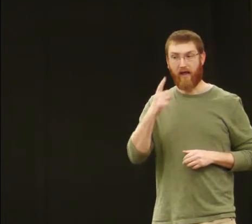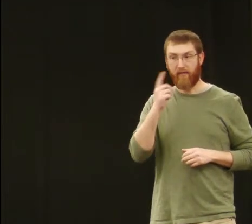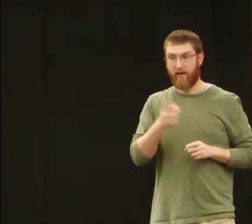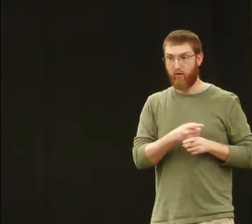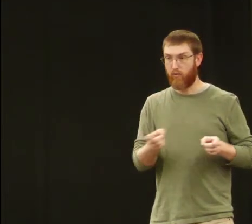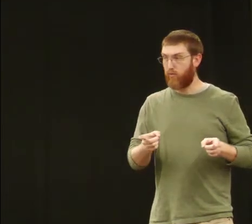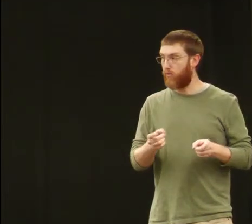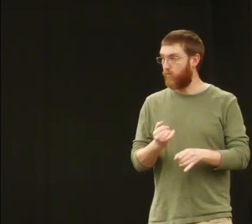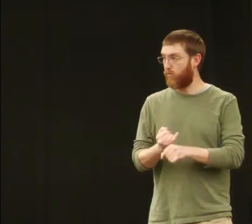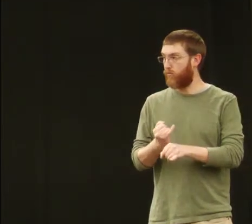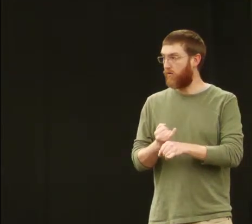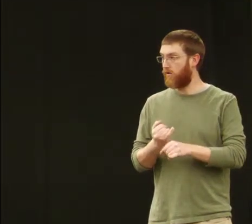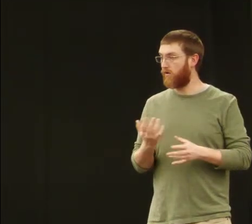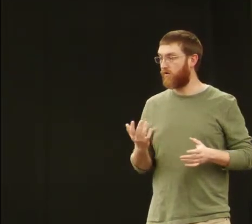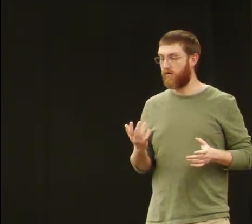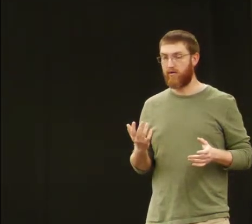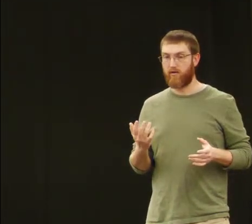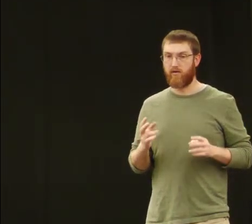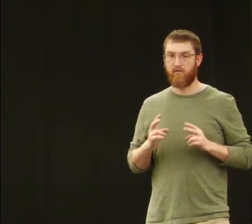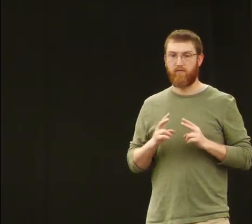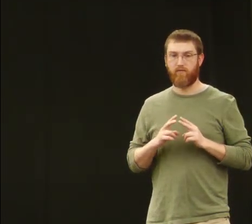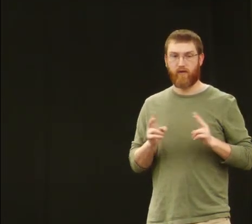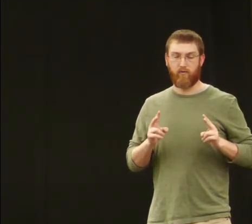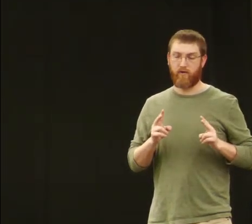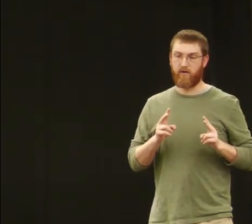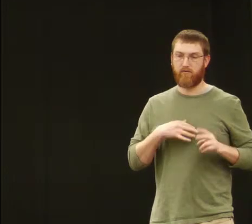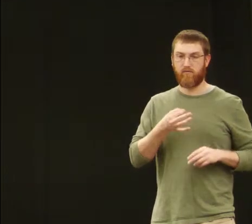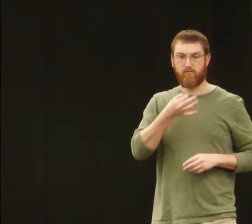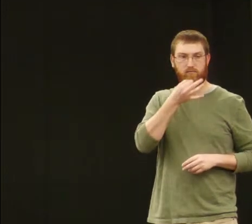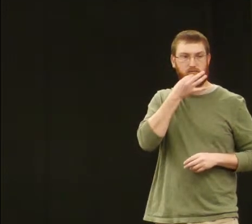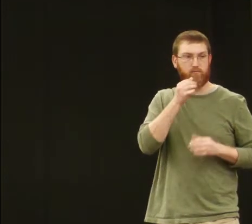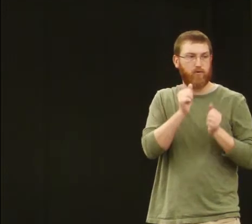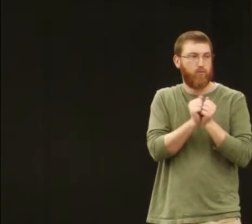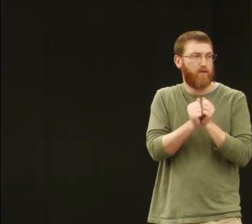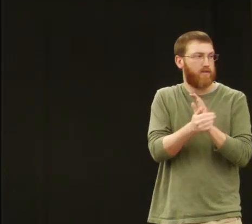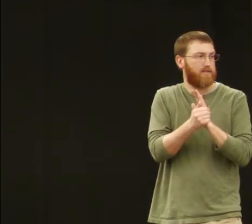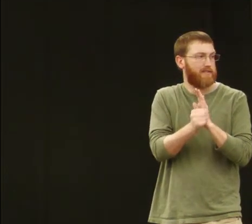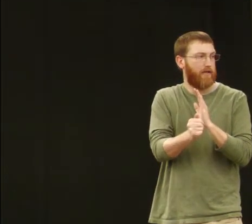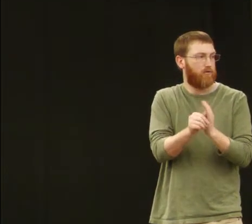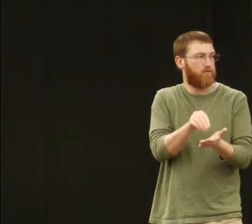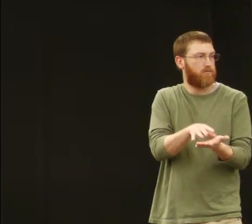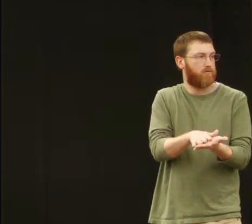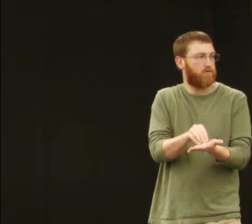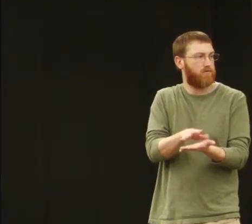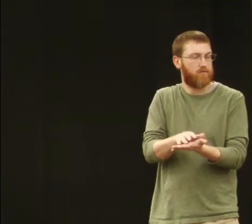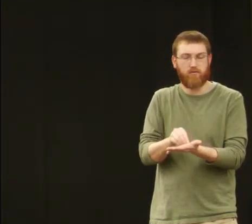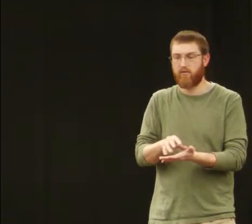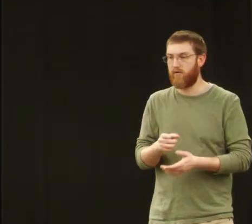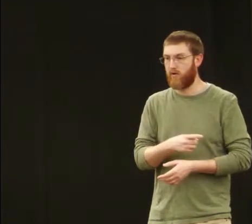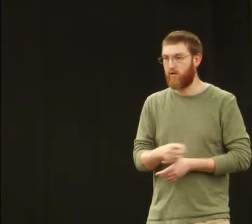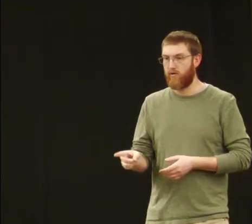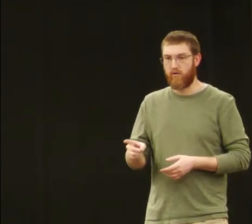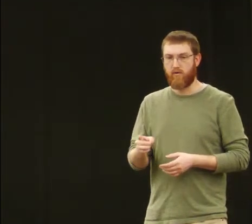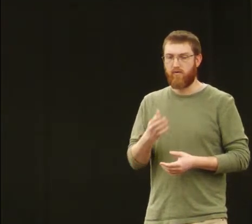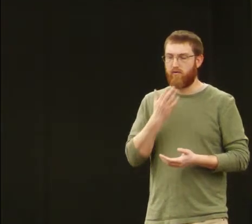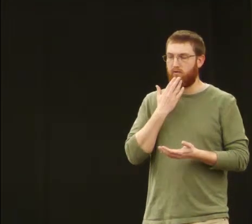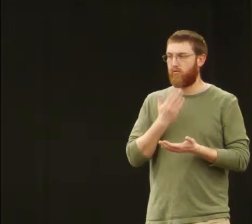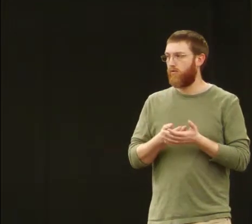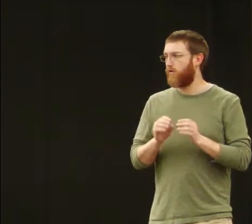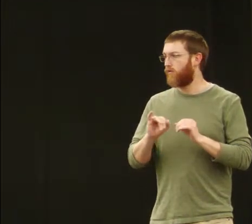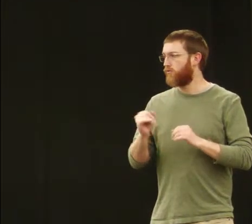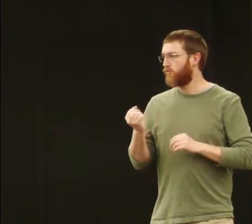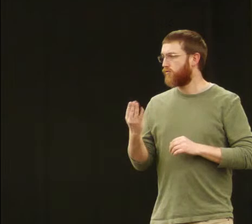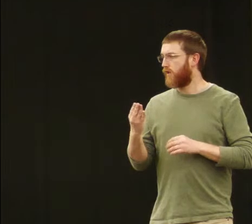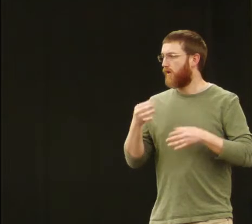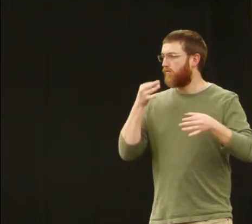are very an expert in skills, so to speak. So I think you articulating the